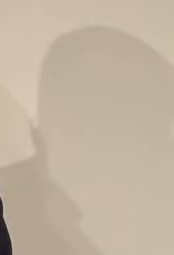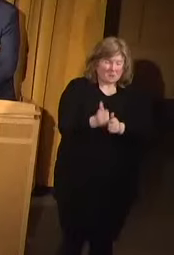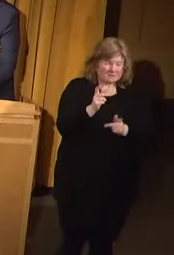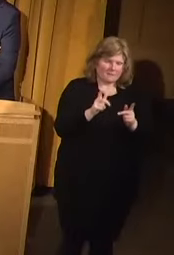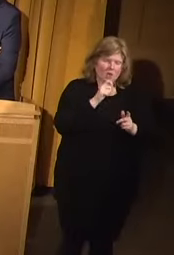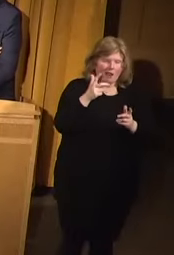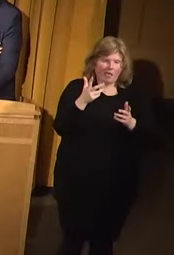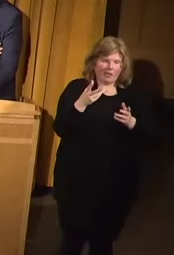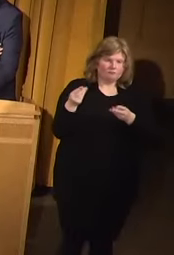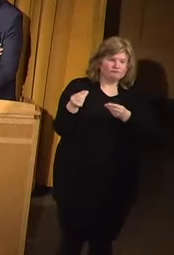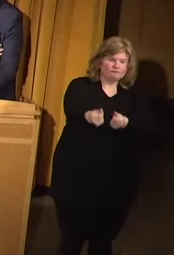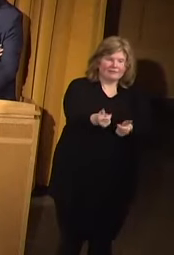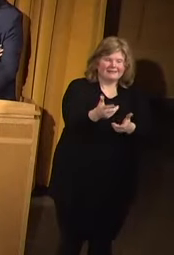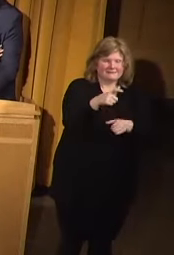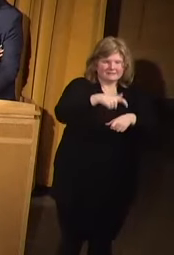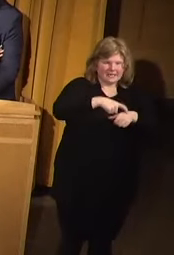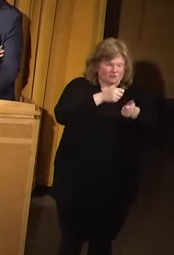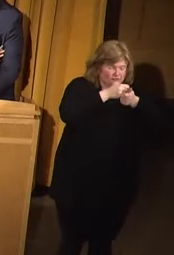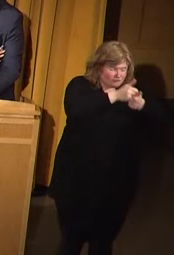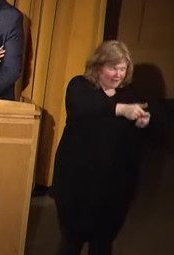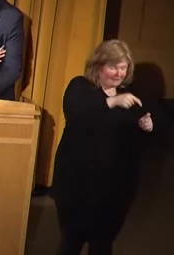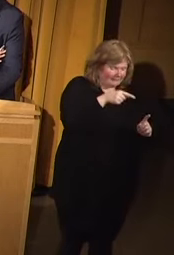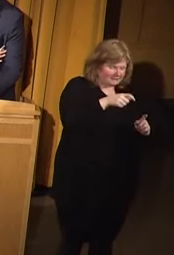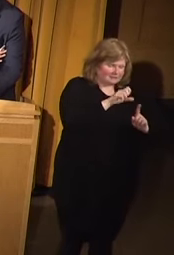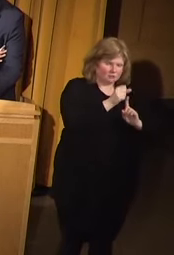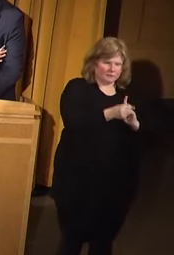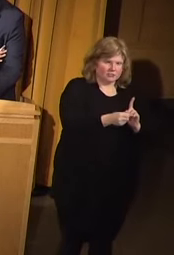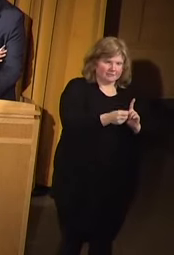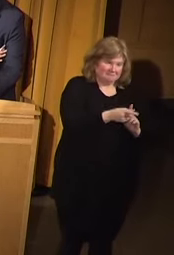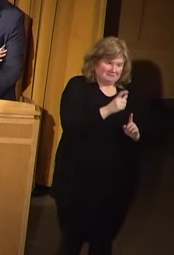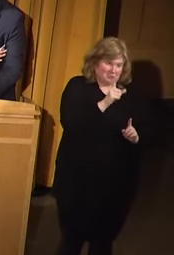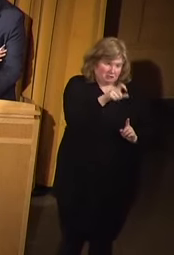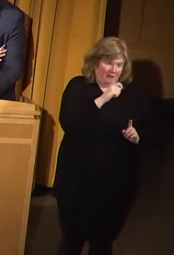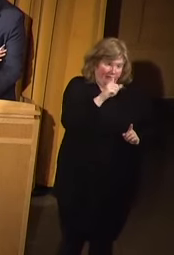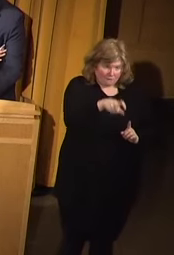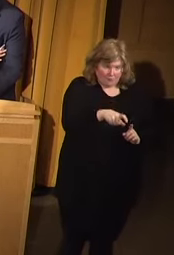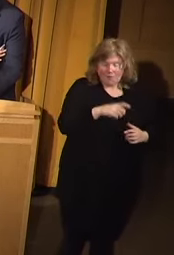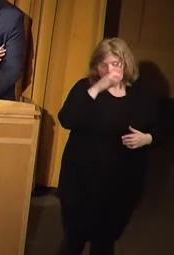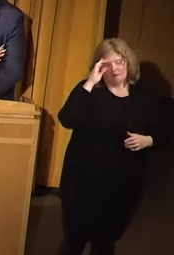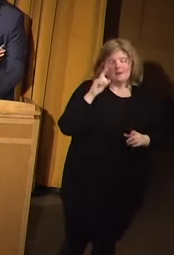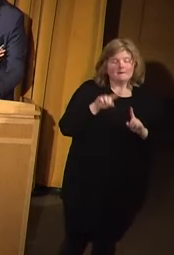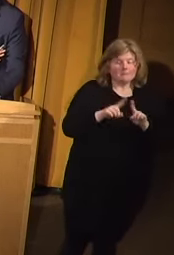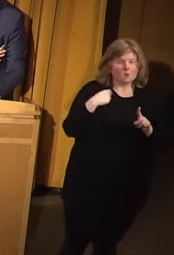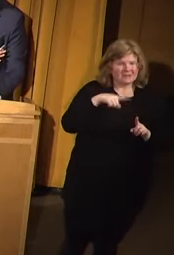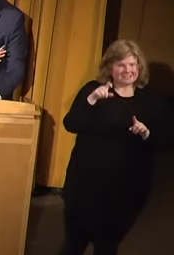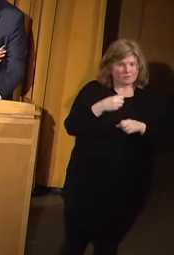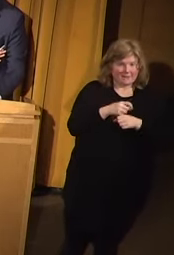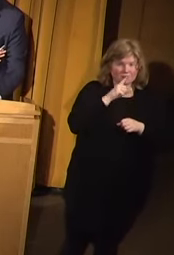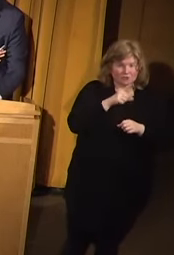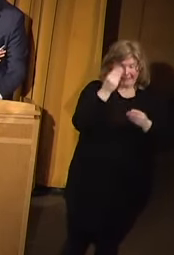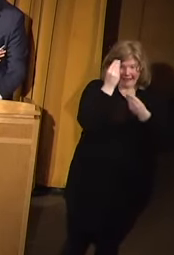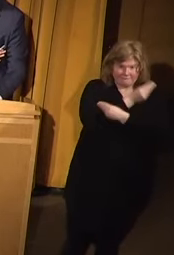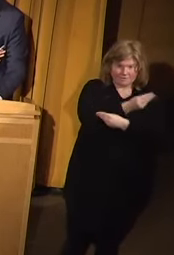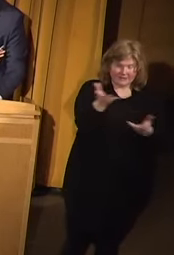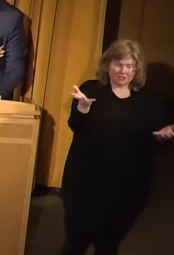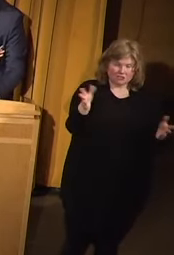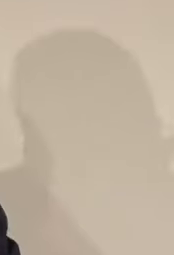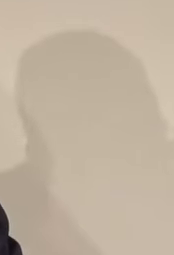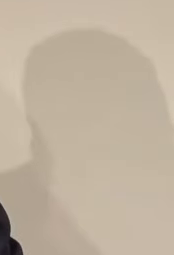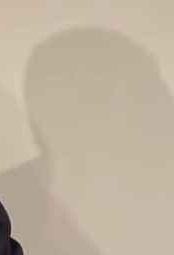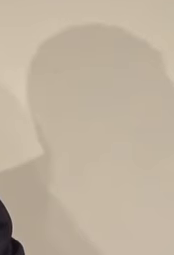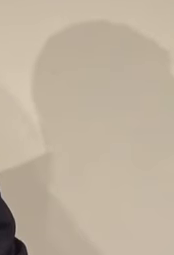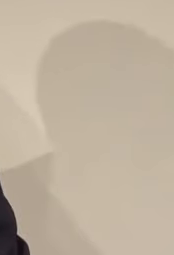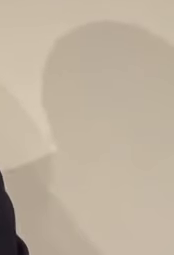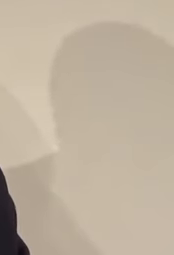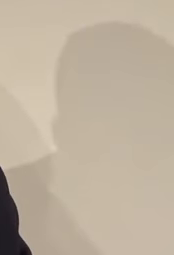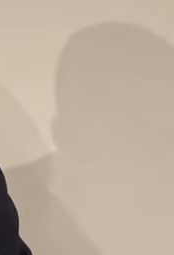time tracking this, and they shouldn't have to. But we should make sure it comes out easily. We will do not only